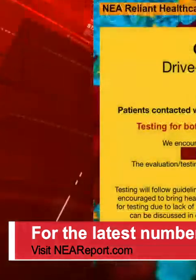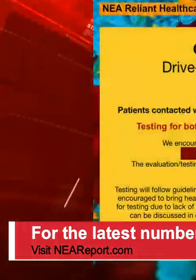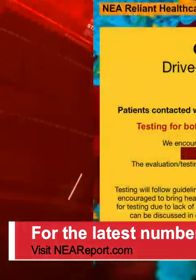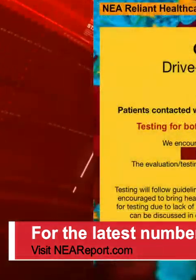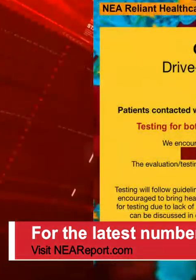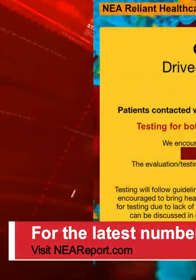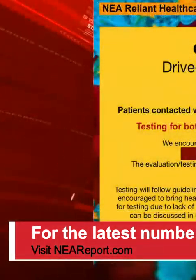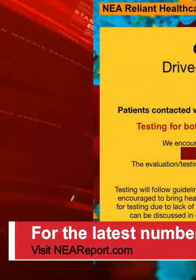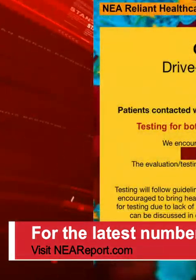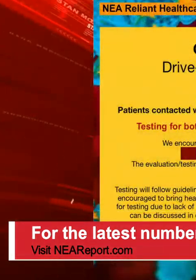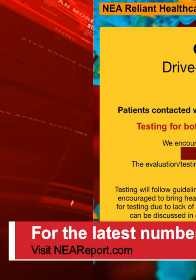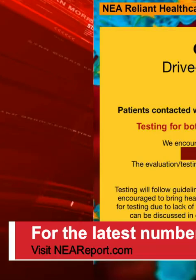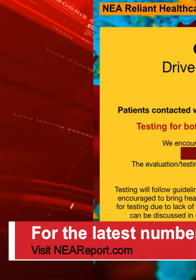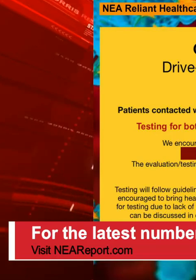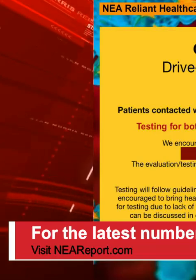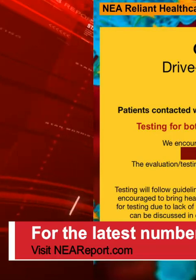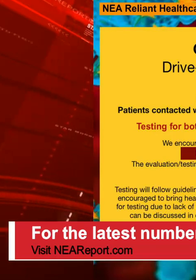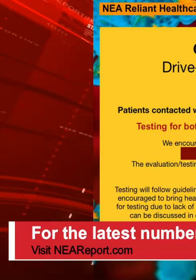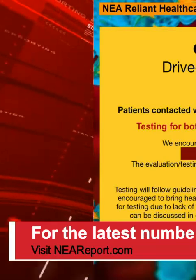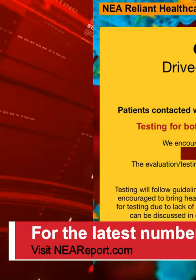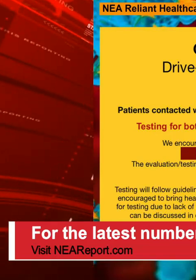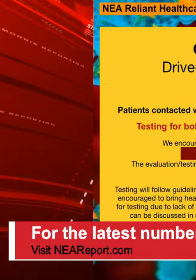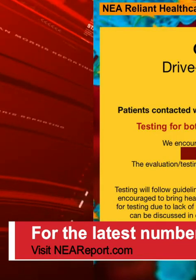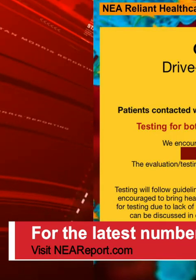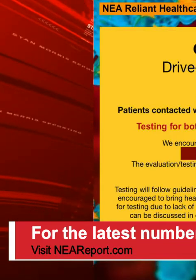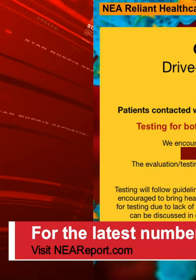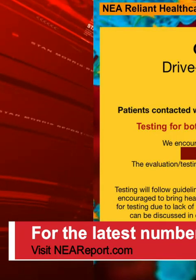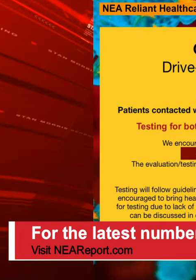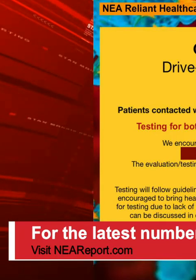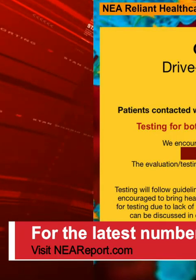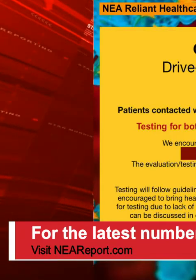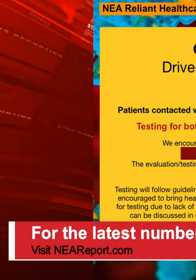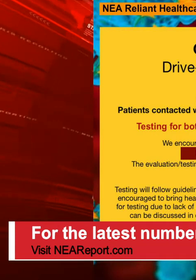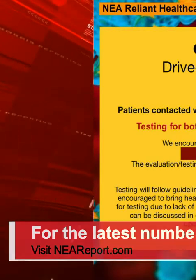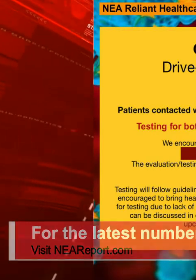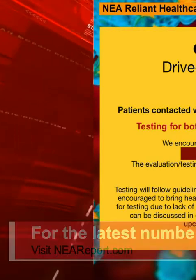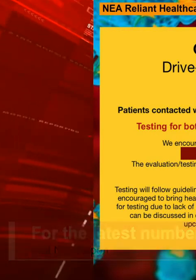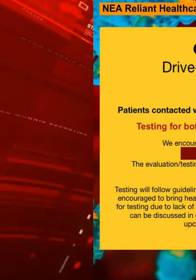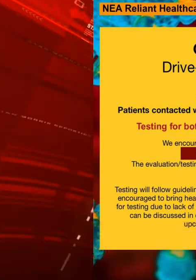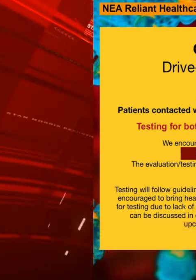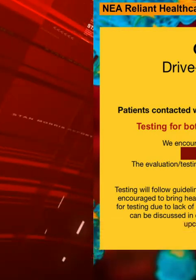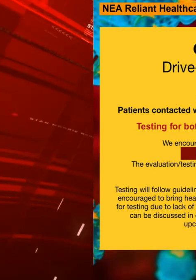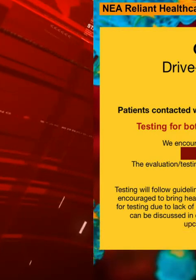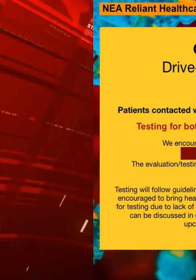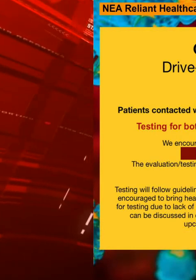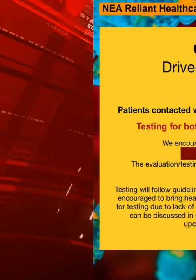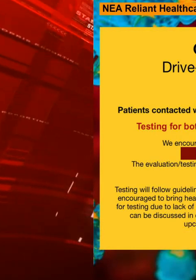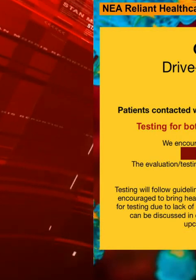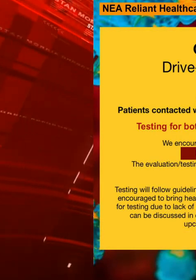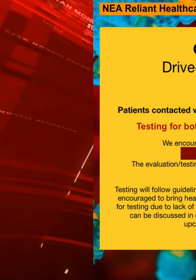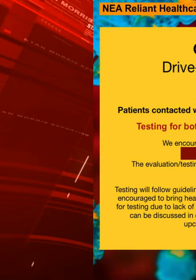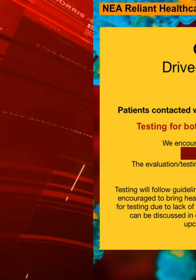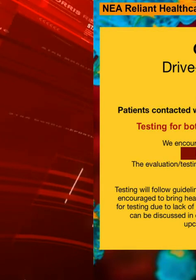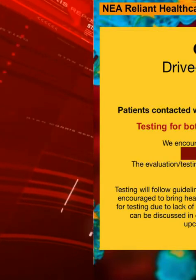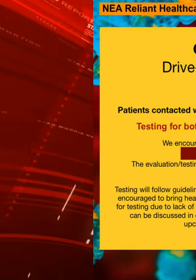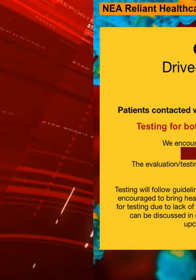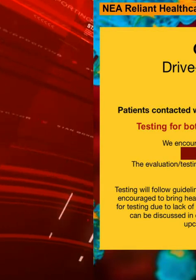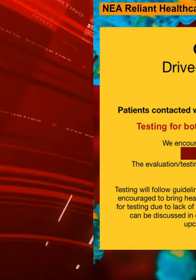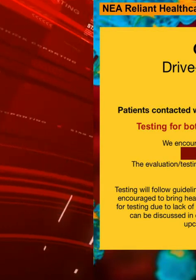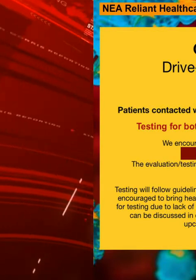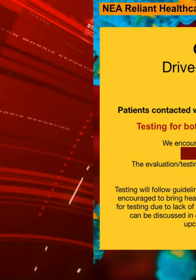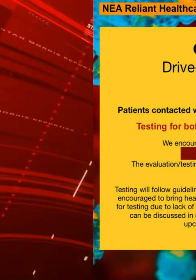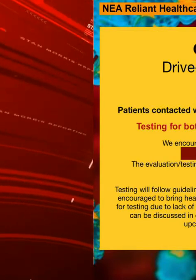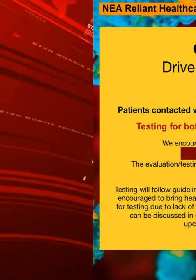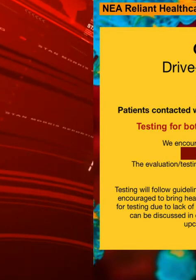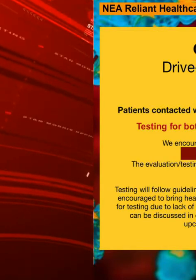stated that they're hoping for people that are in areas that have seen activity to get testing. And Crittenden County has to